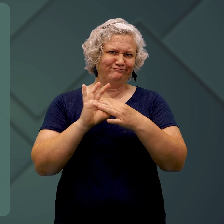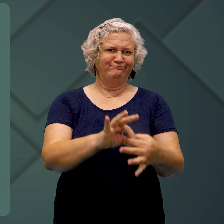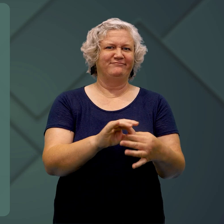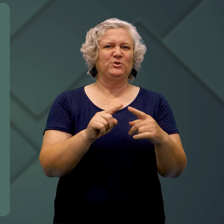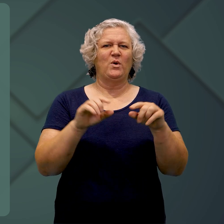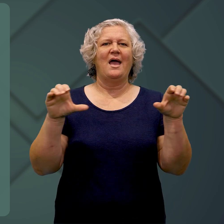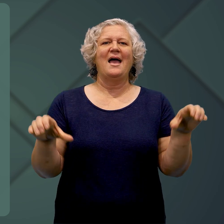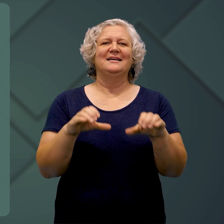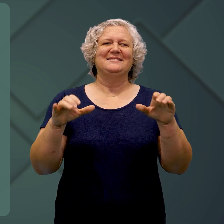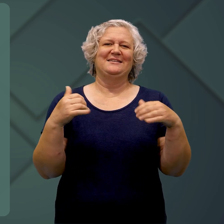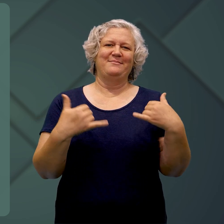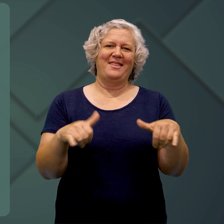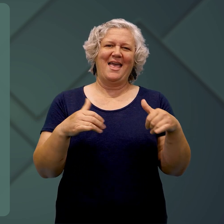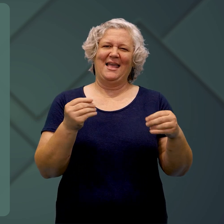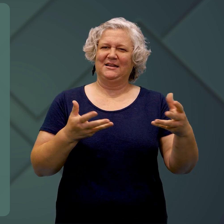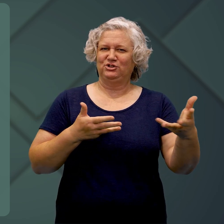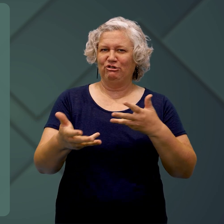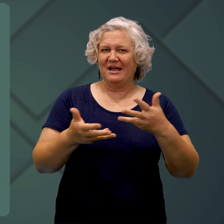to active play and interaction.